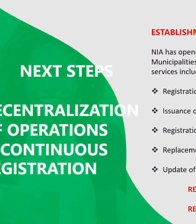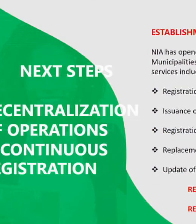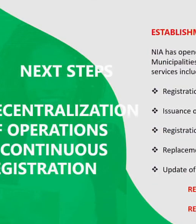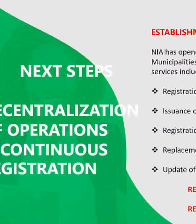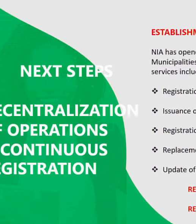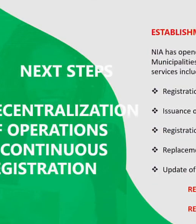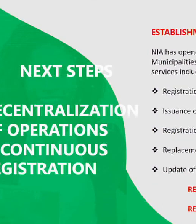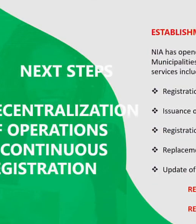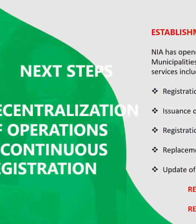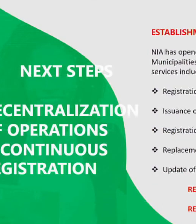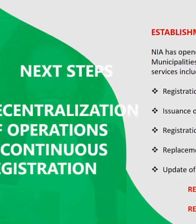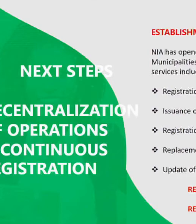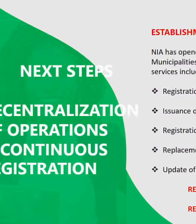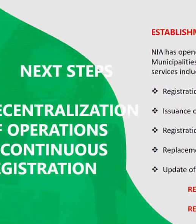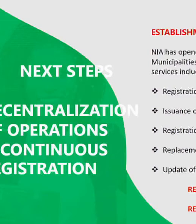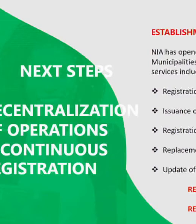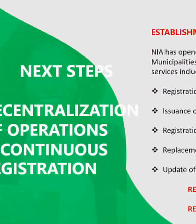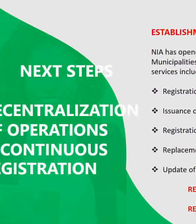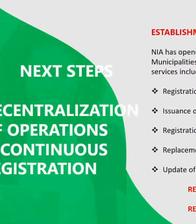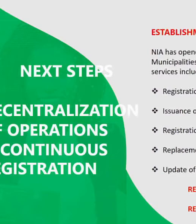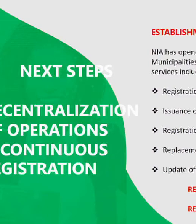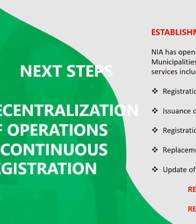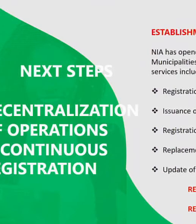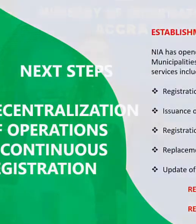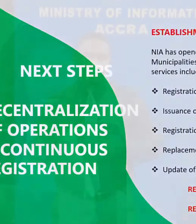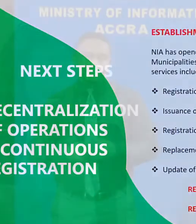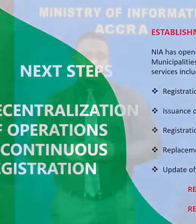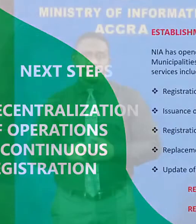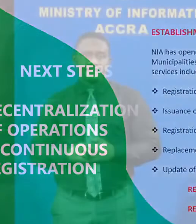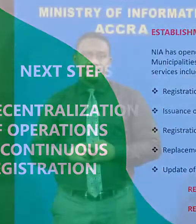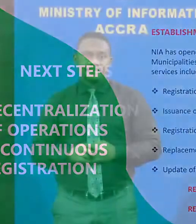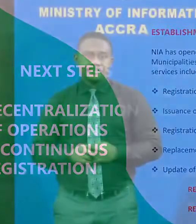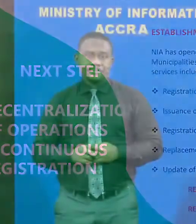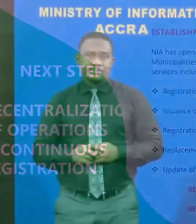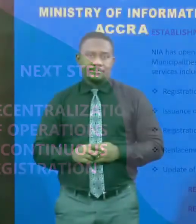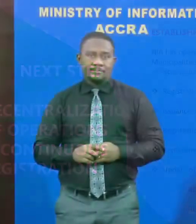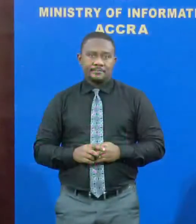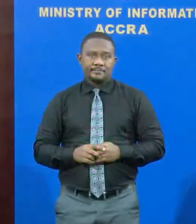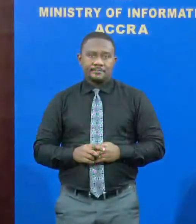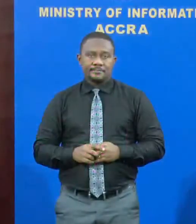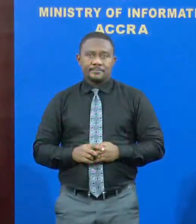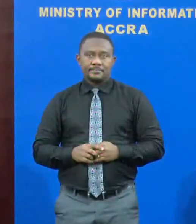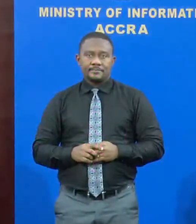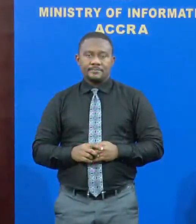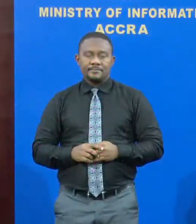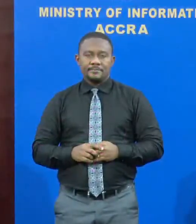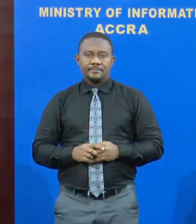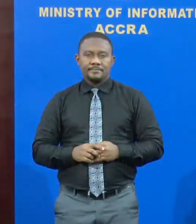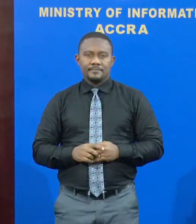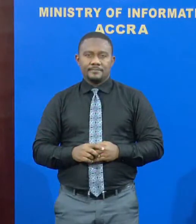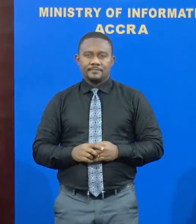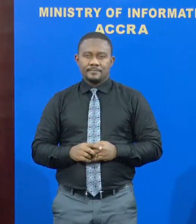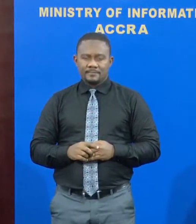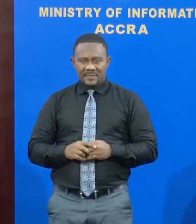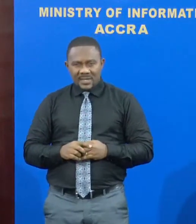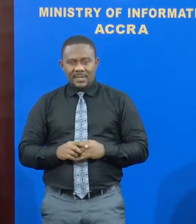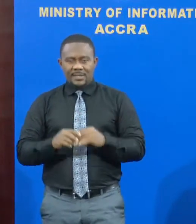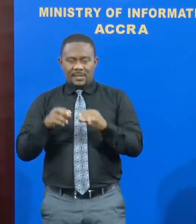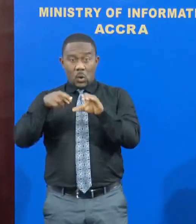84.44% of enrollment target. The establishment of the permanent regional and